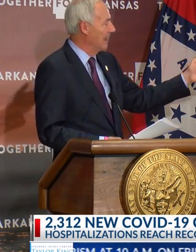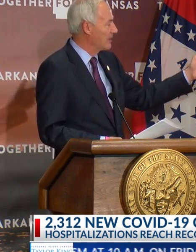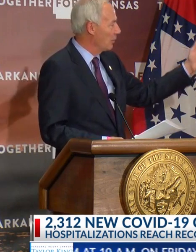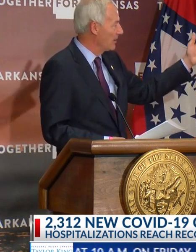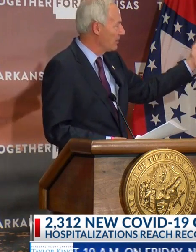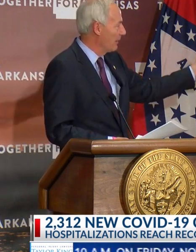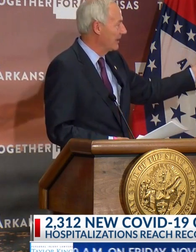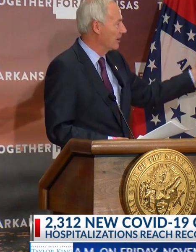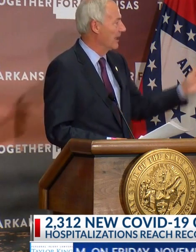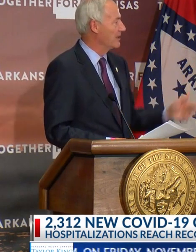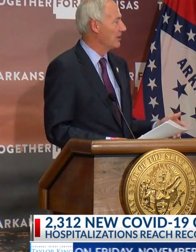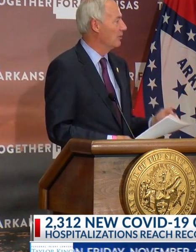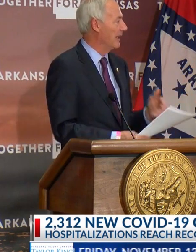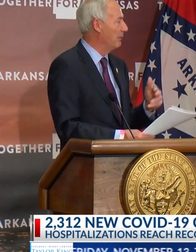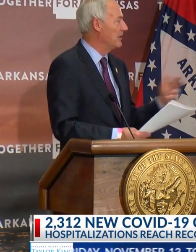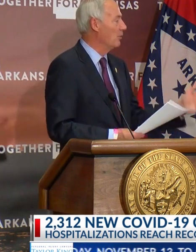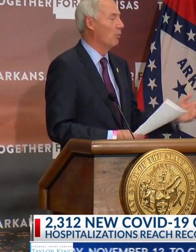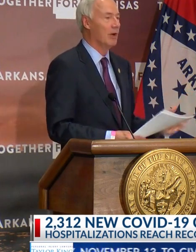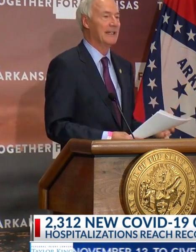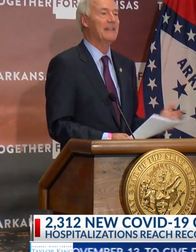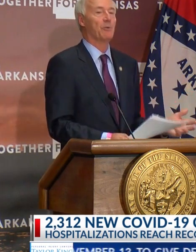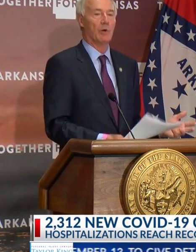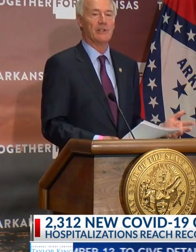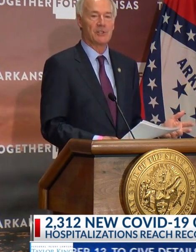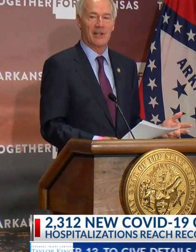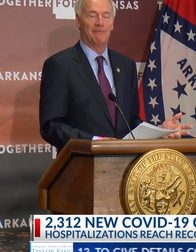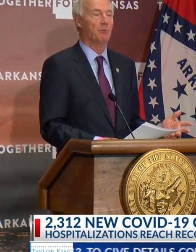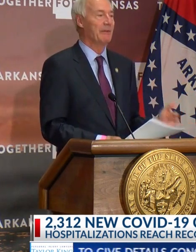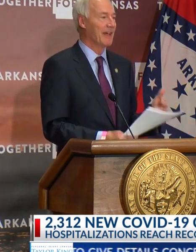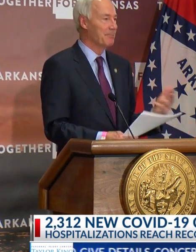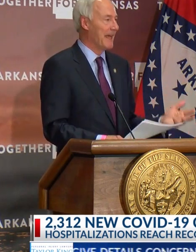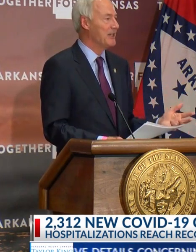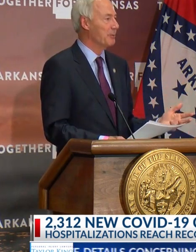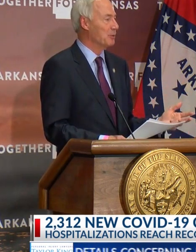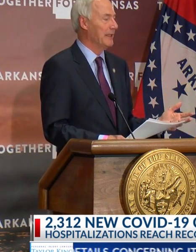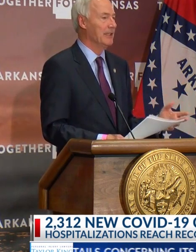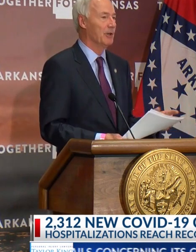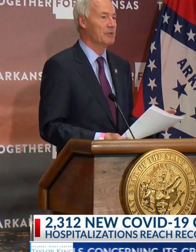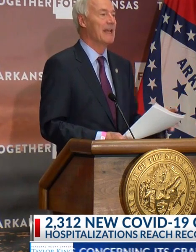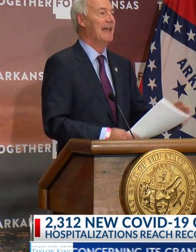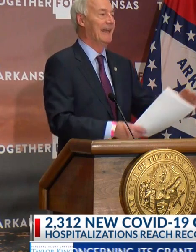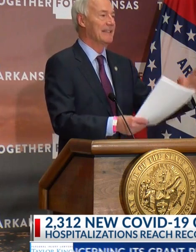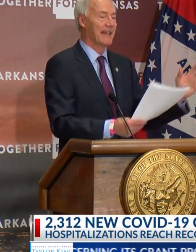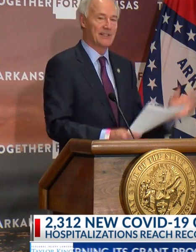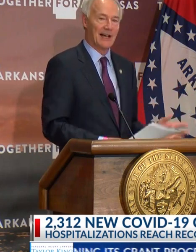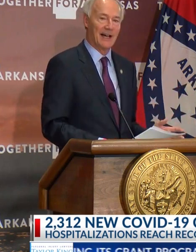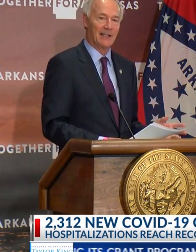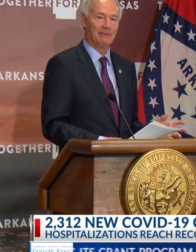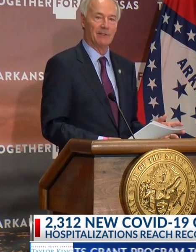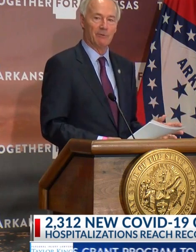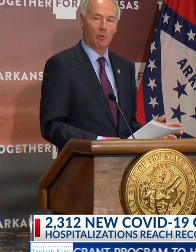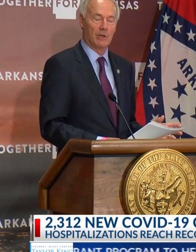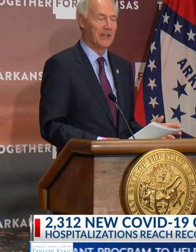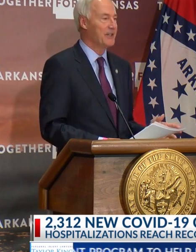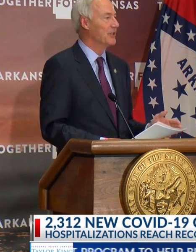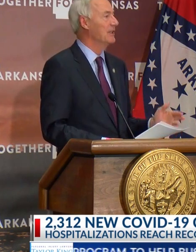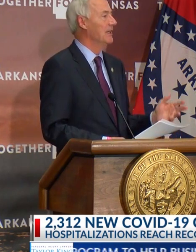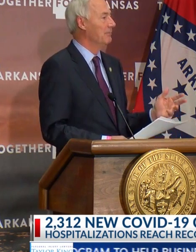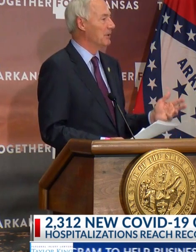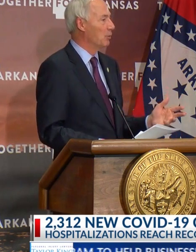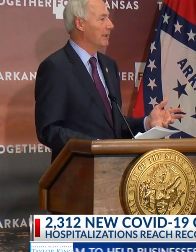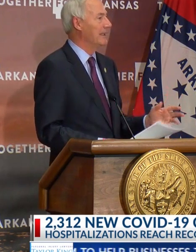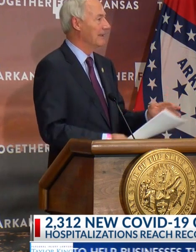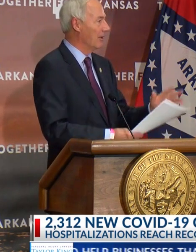caseload as well as the regular caseload, and we don't want either one to suffer. We've got to manage between those, and it takes a high level of